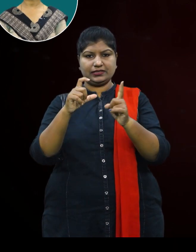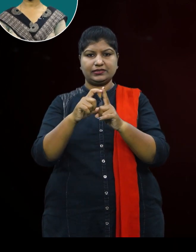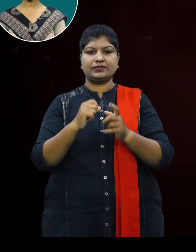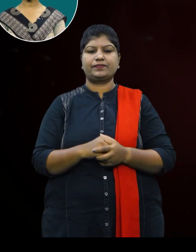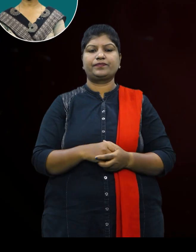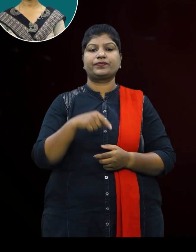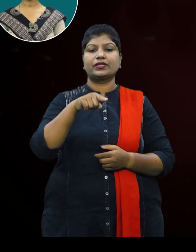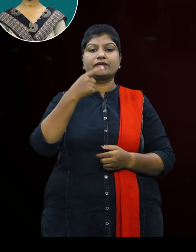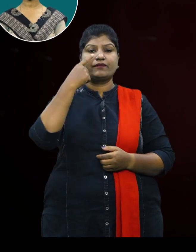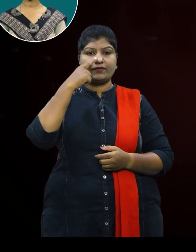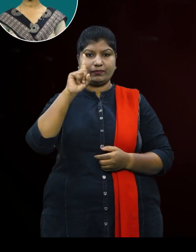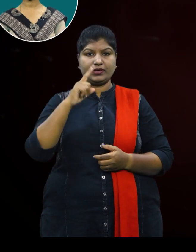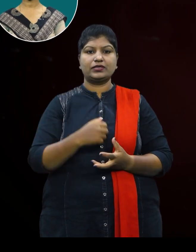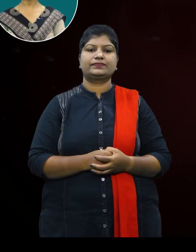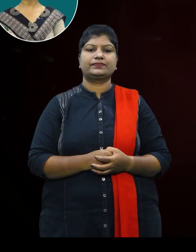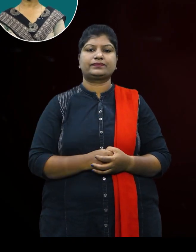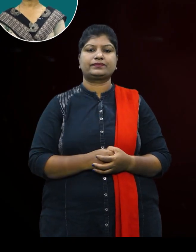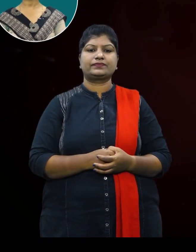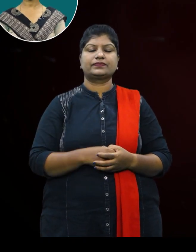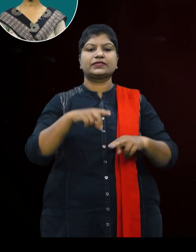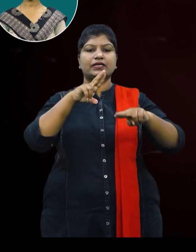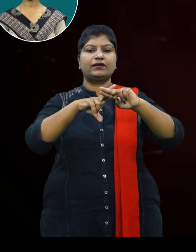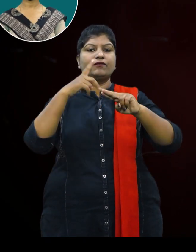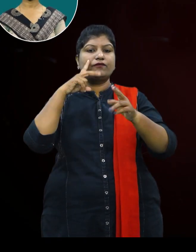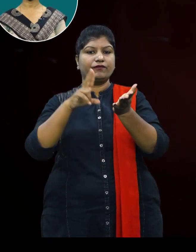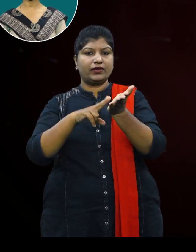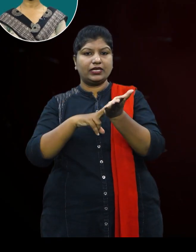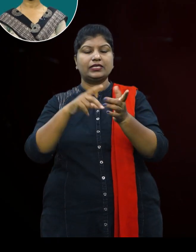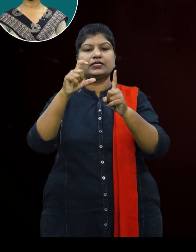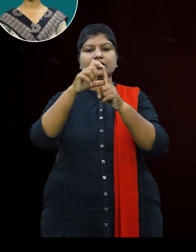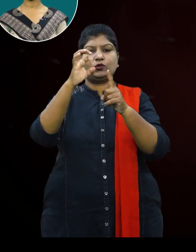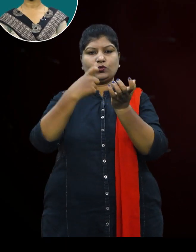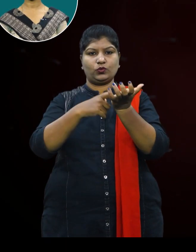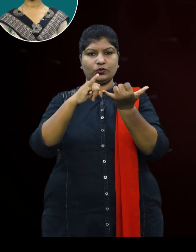of a female pin Dorset sheep.